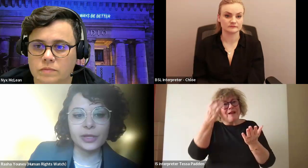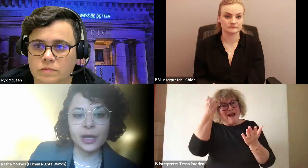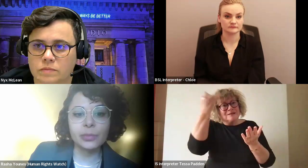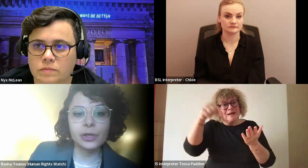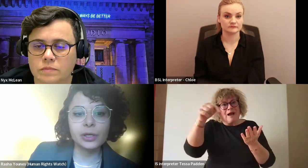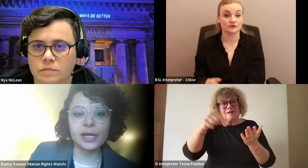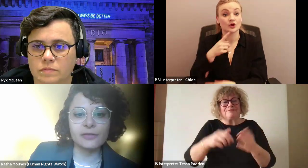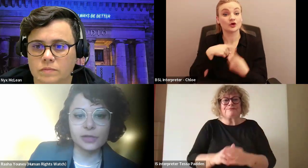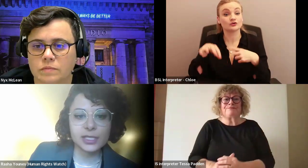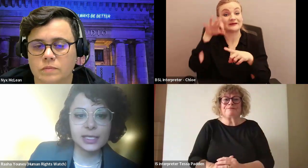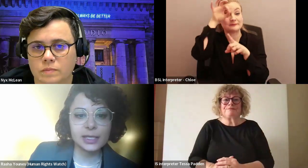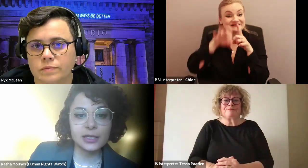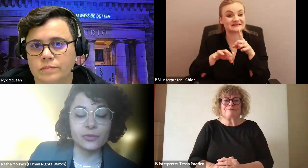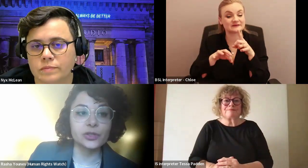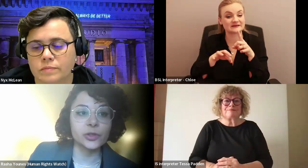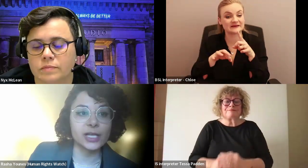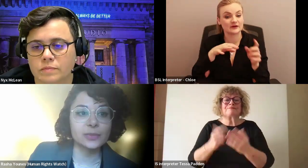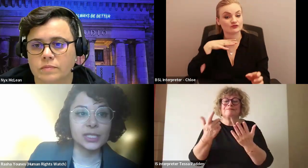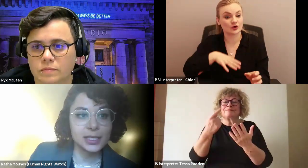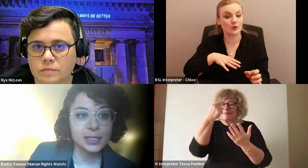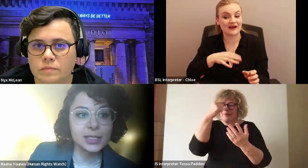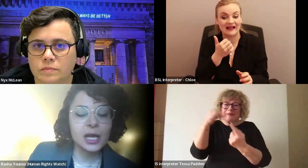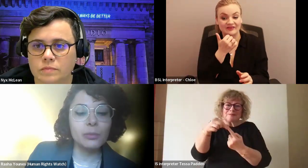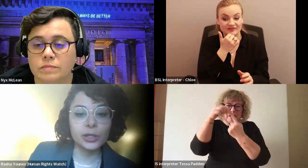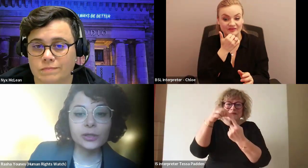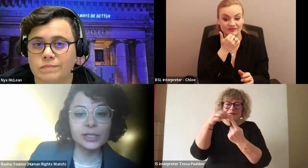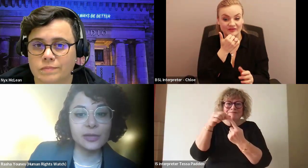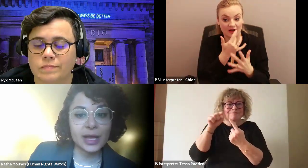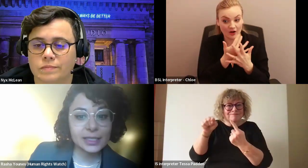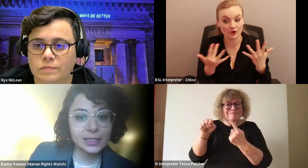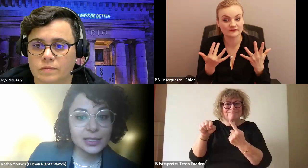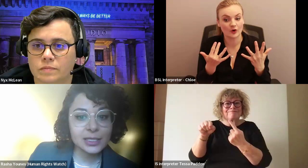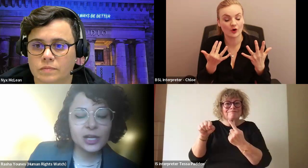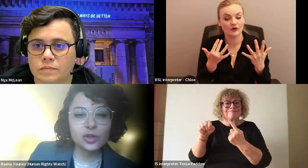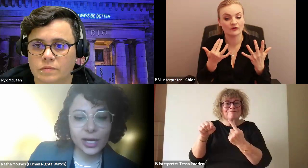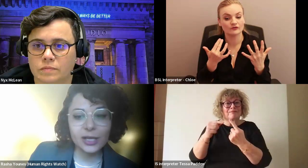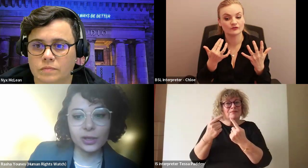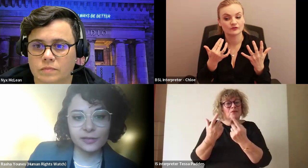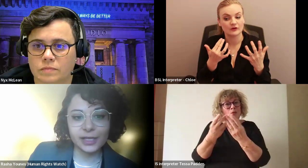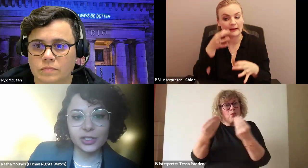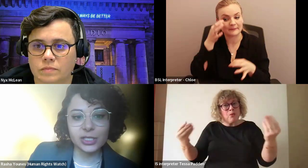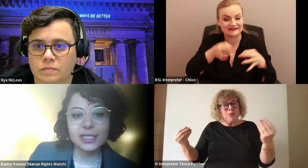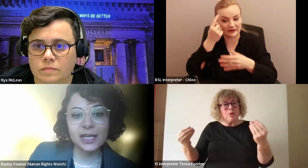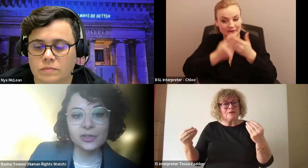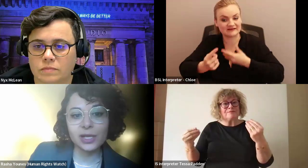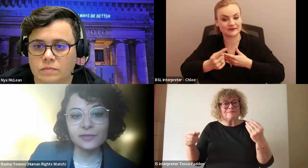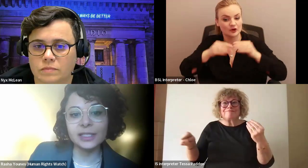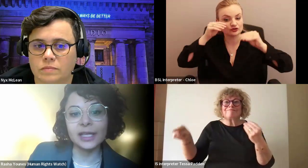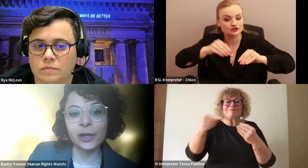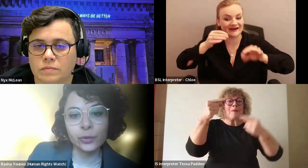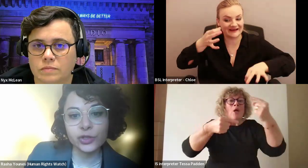inquire about the number, the diversity, the regional expertise, political independence, training qualifications,